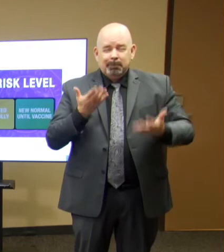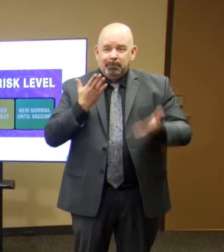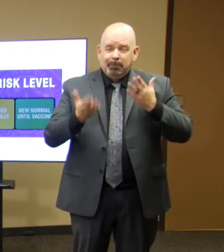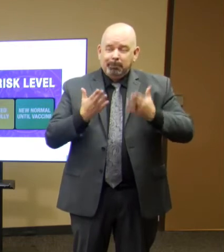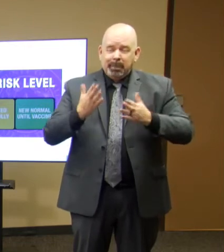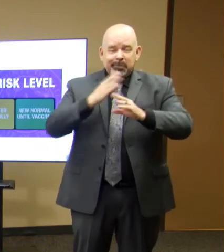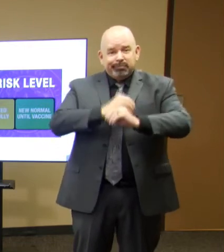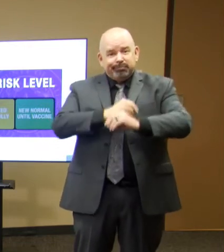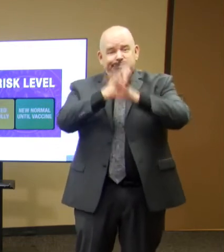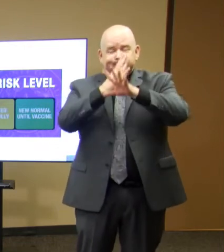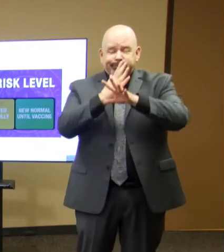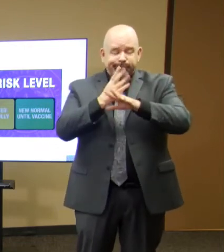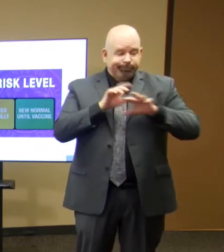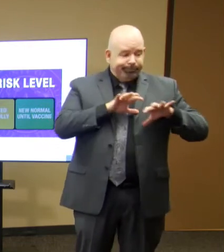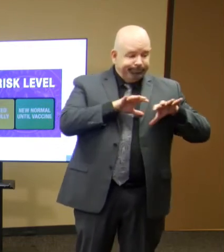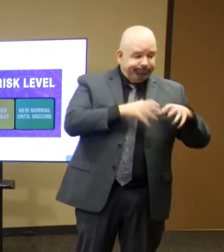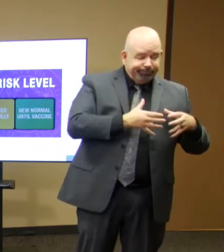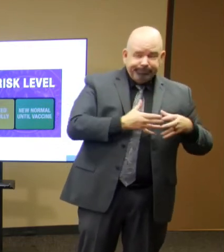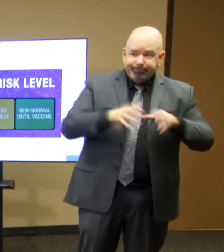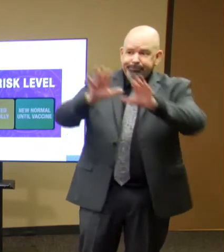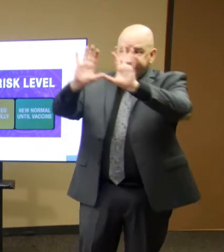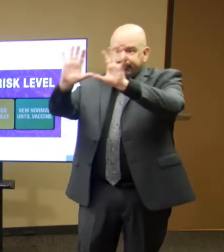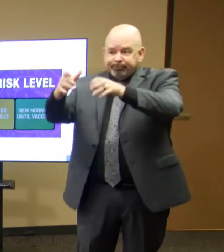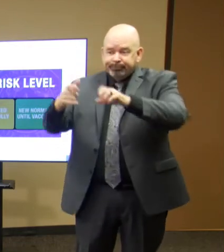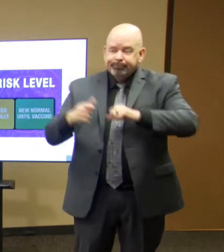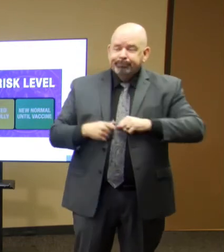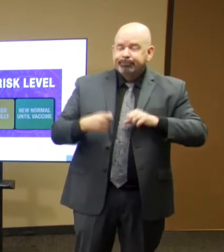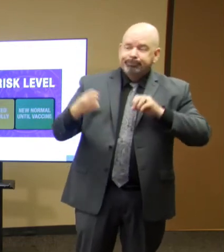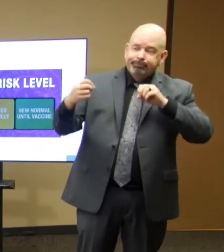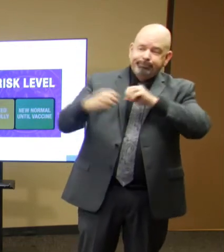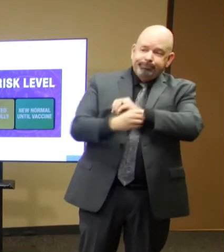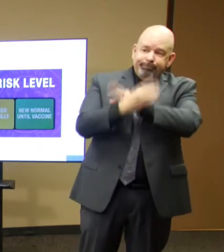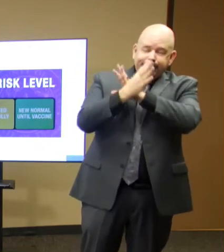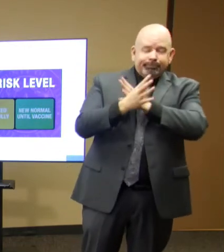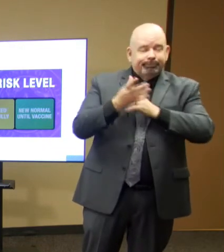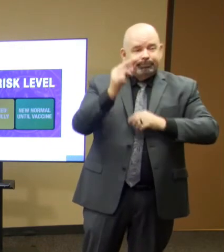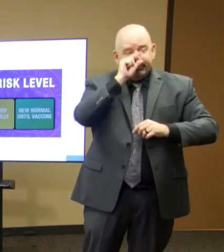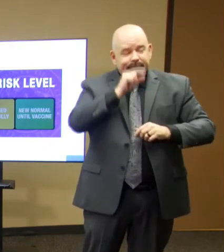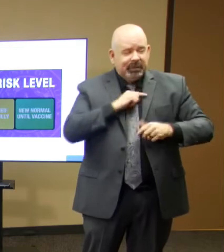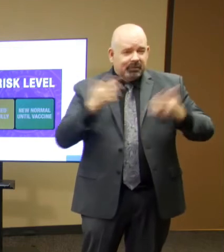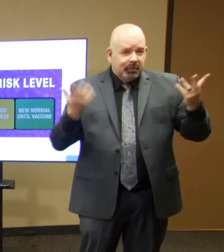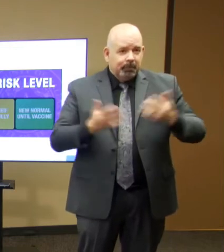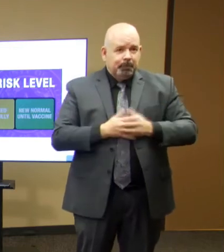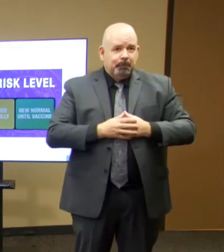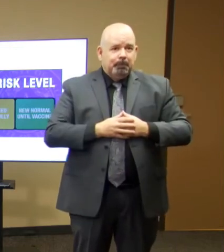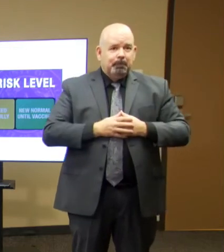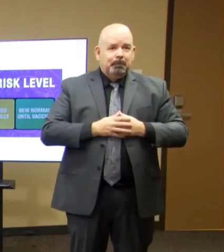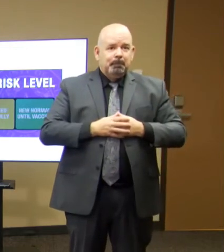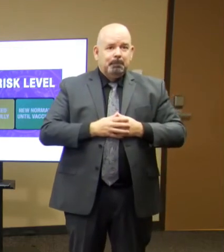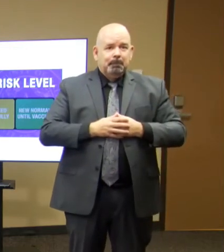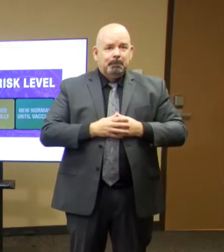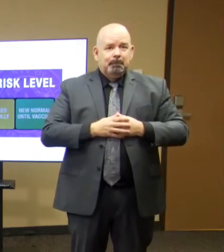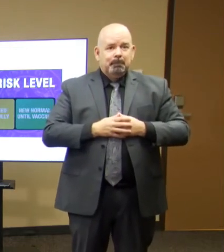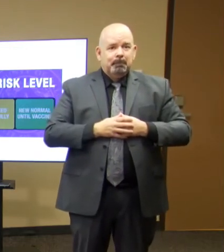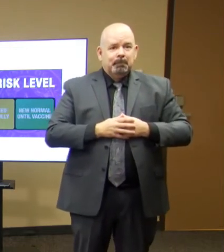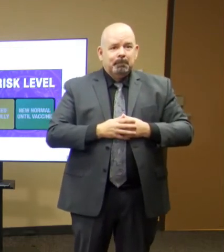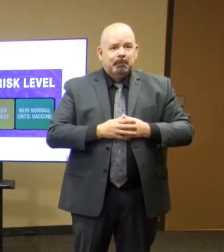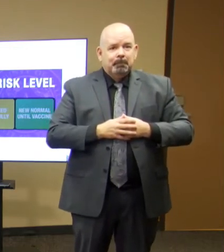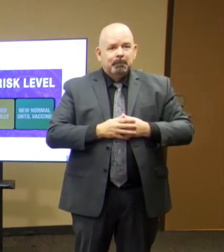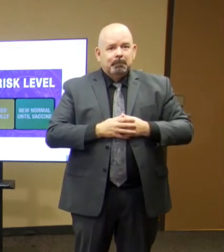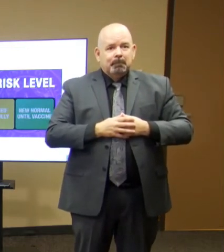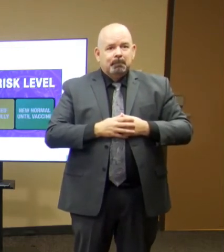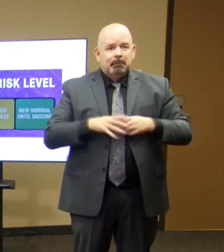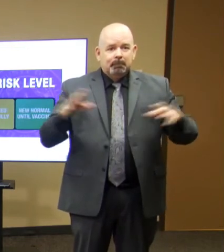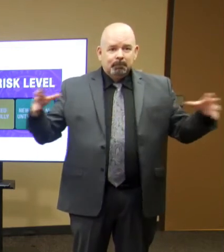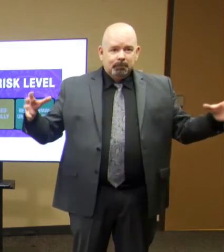mentioned, the host and guests all quarantine for 14 days before seeing each other to minimize the risk of exposure to COVID-19.